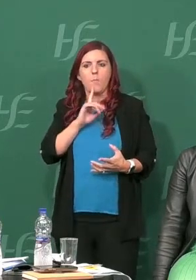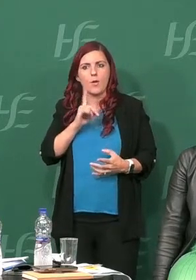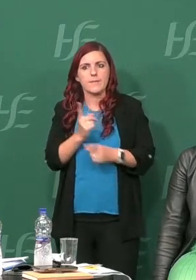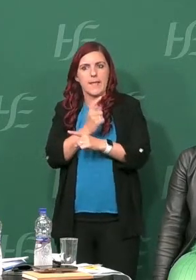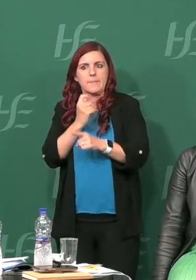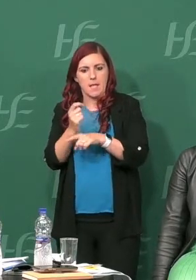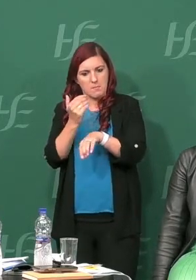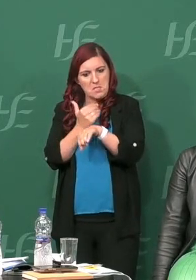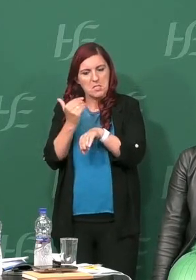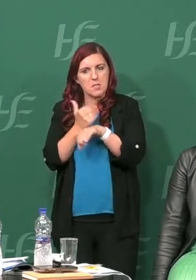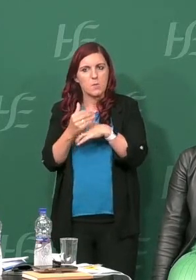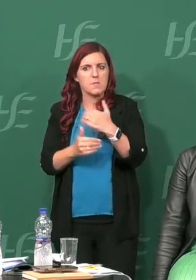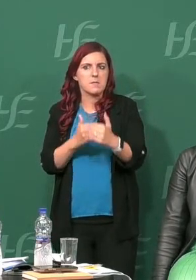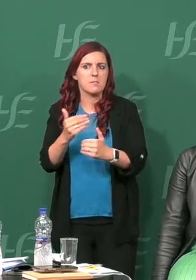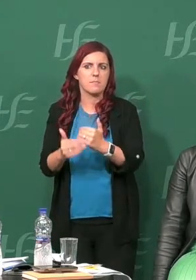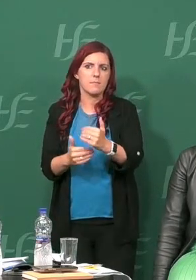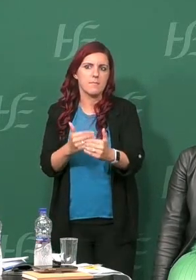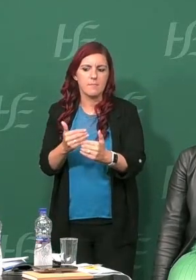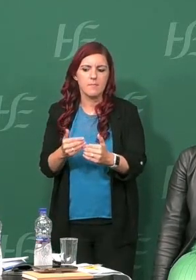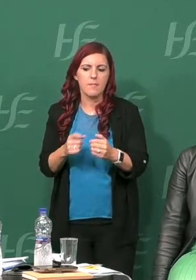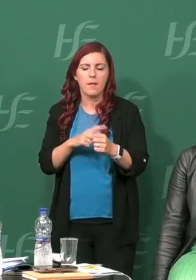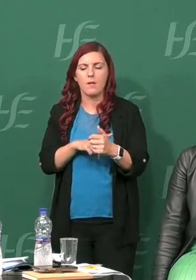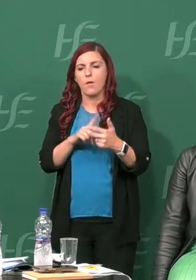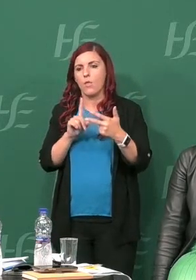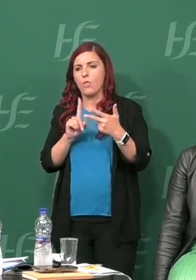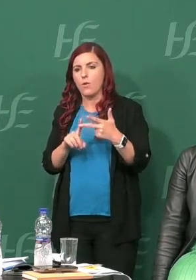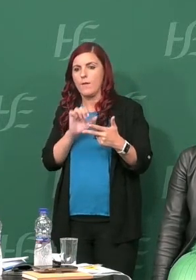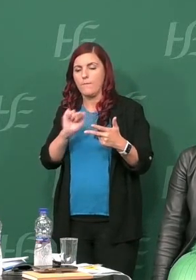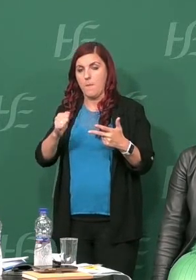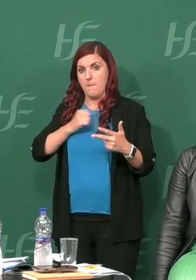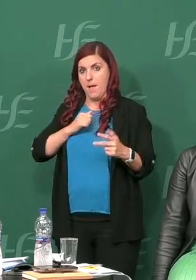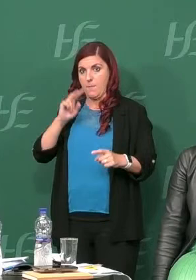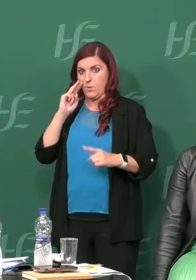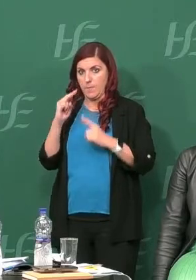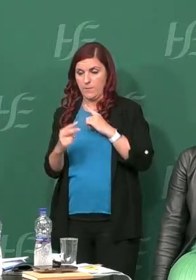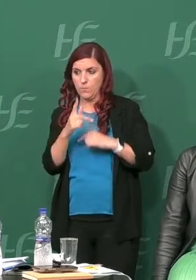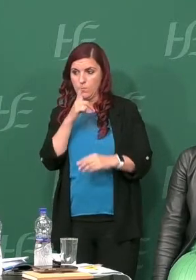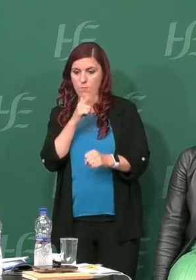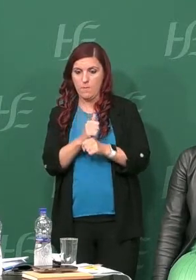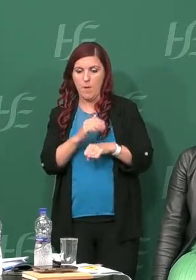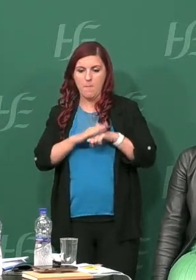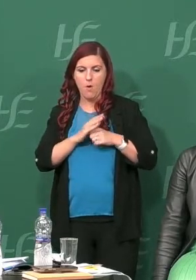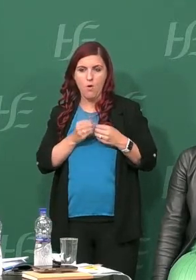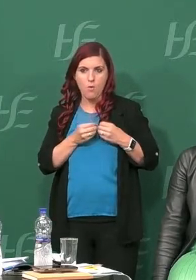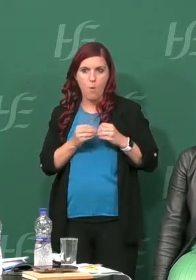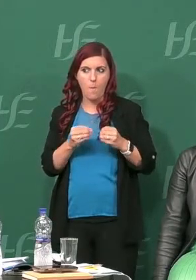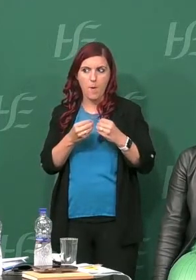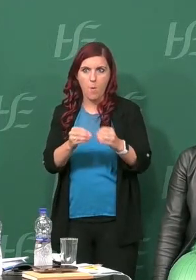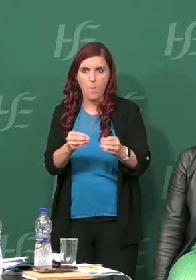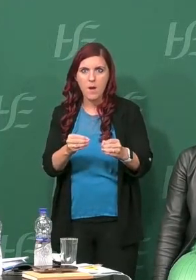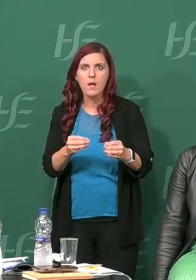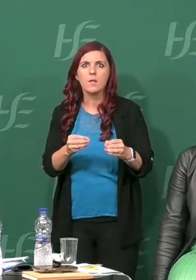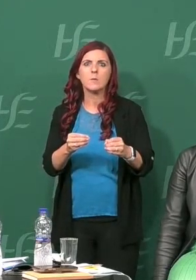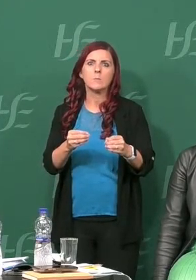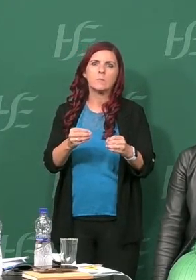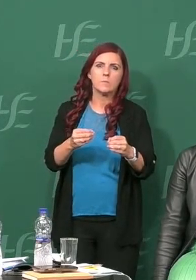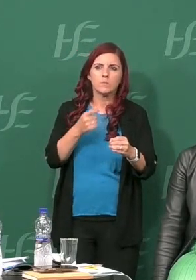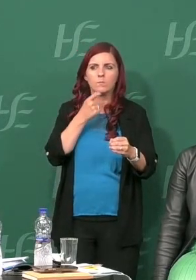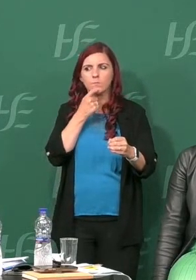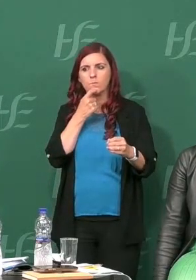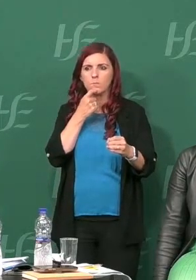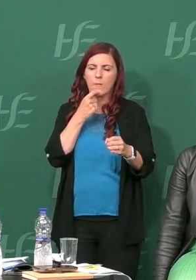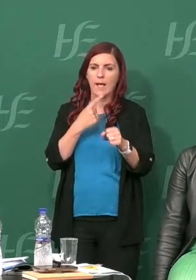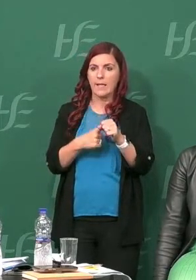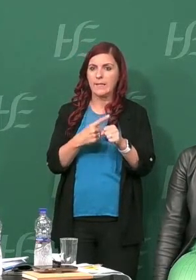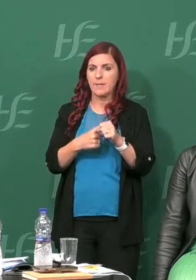ages. But Damien can give you further details on that. And finally, from my perspective, just on restrictions or further reduction of restrictions,